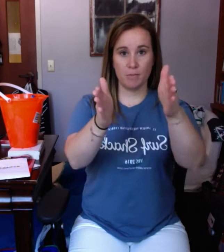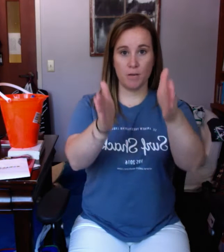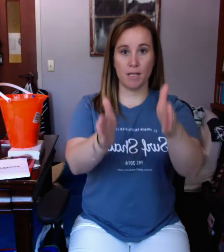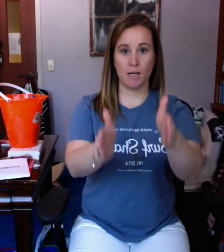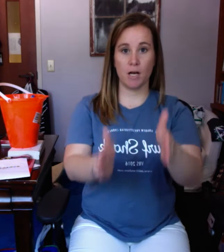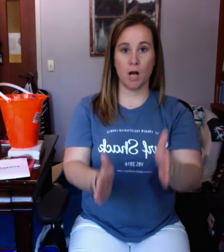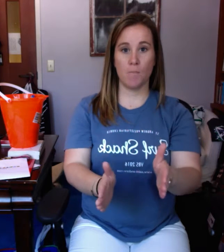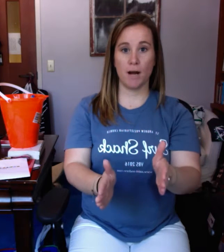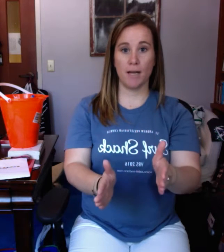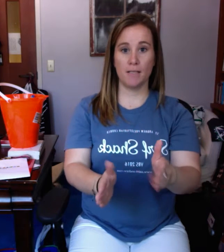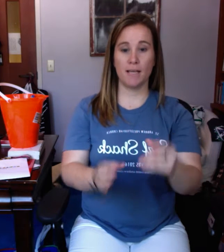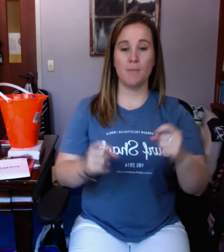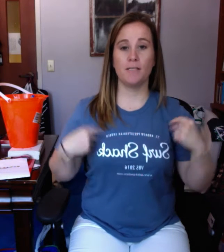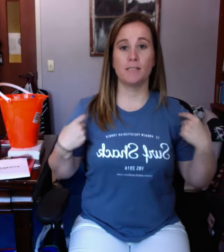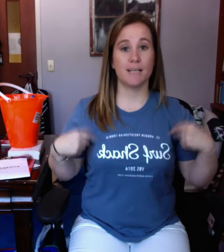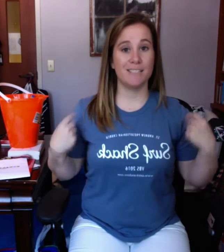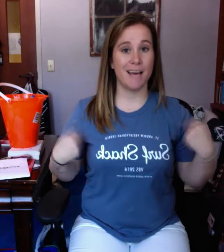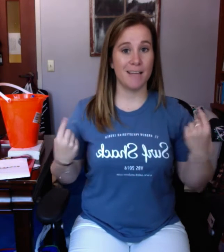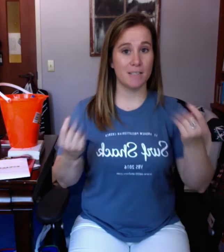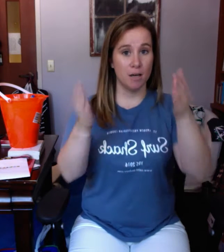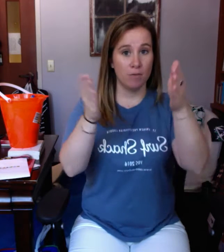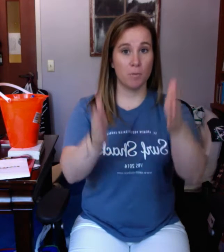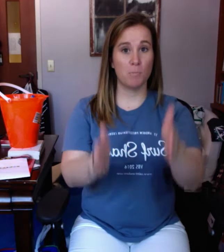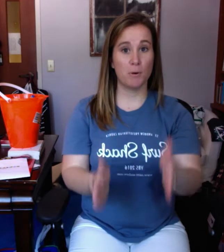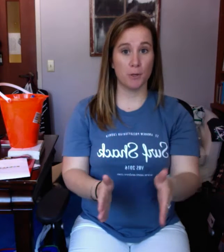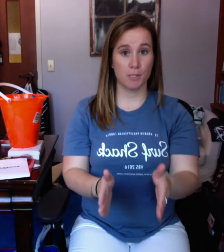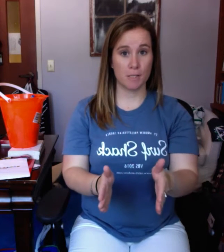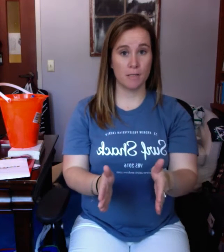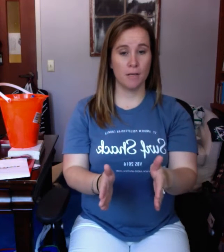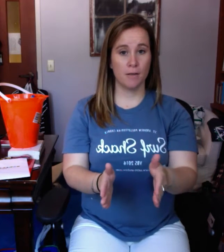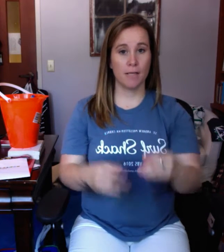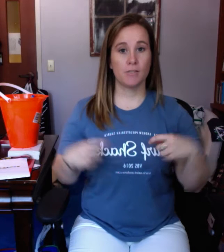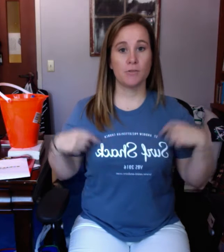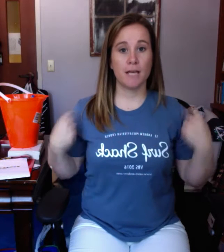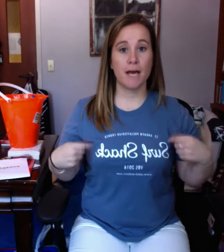make a body. That means a debt from a person. Okay, so debt,